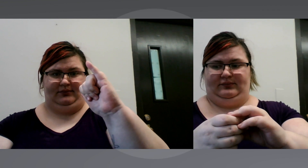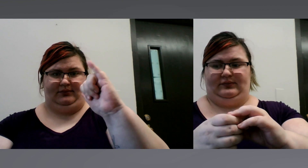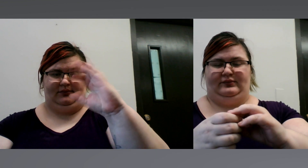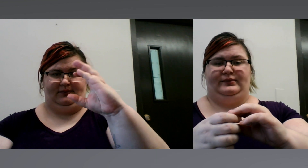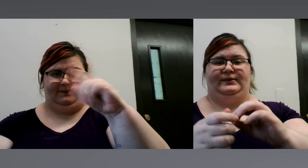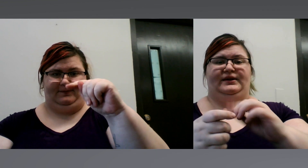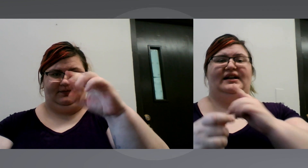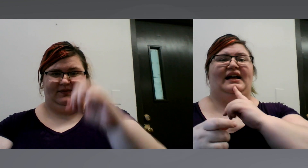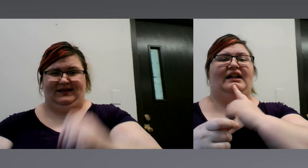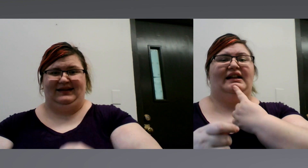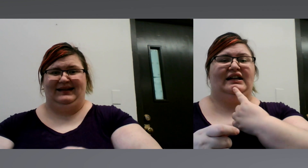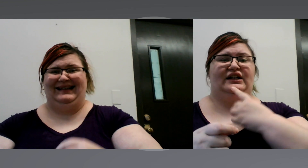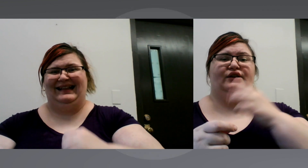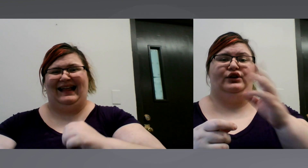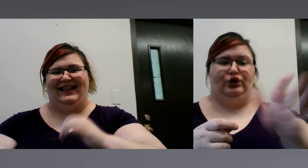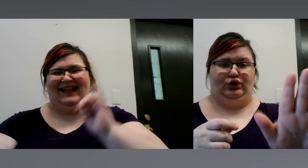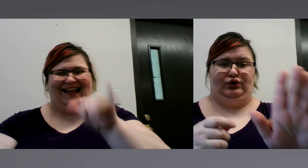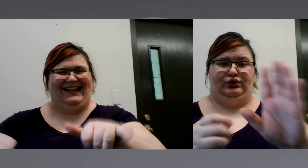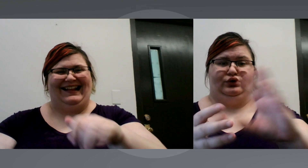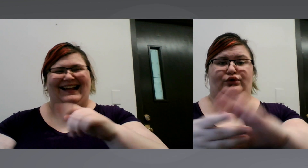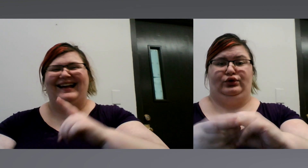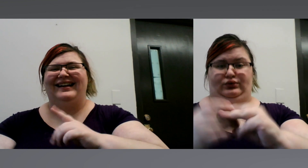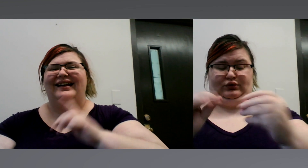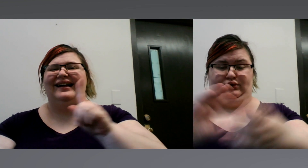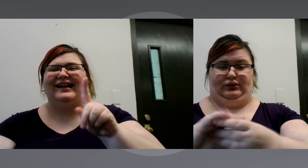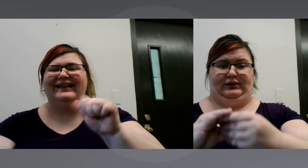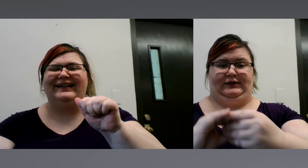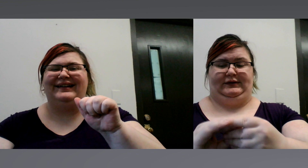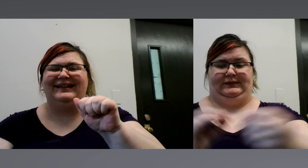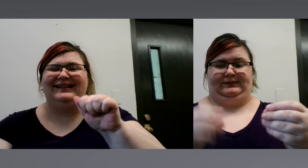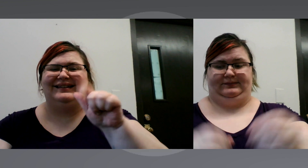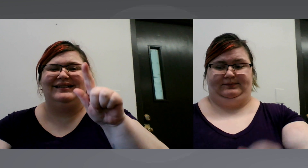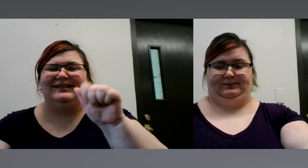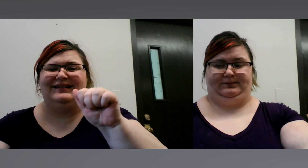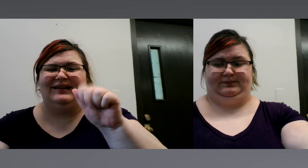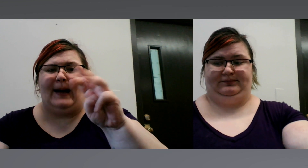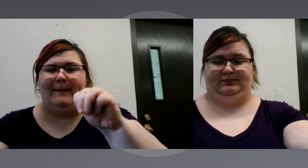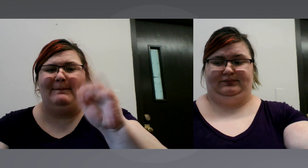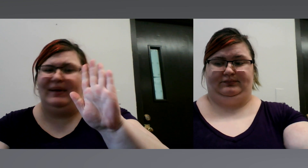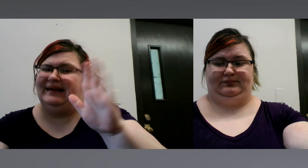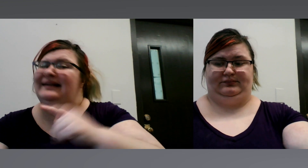I have realized Mia is feeling sick.